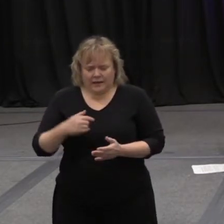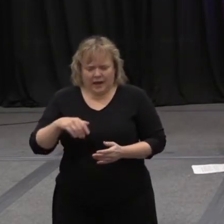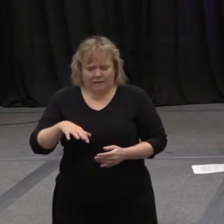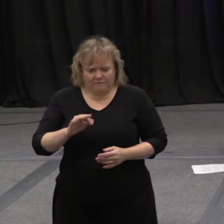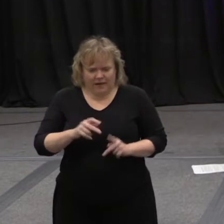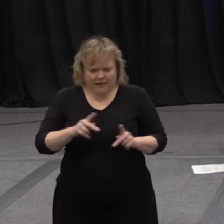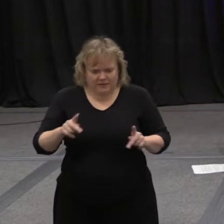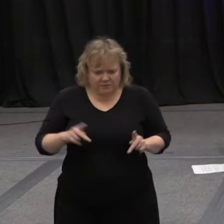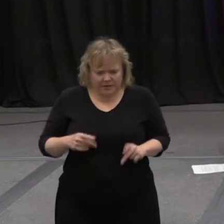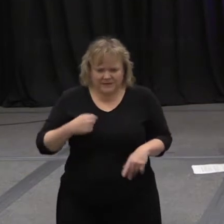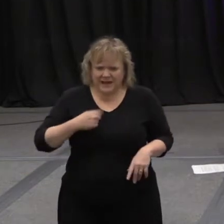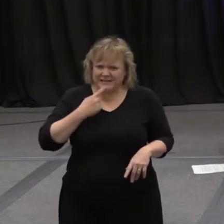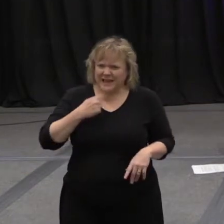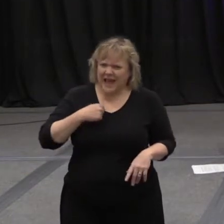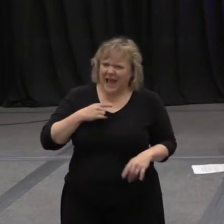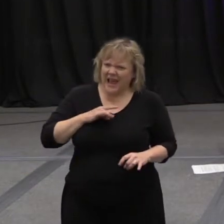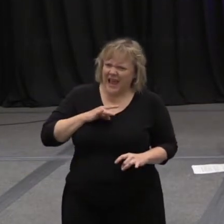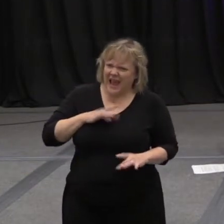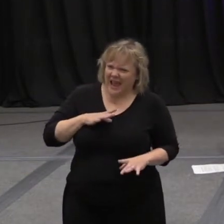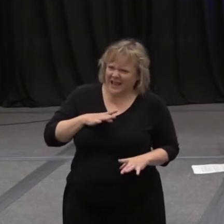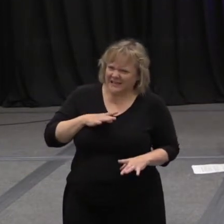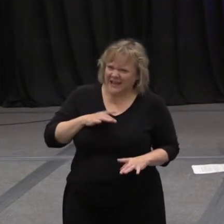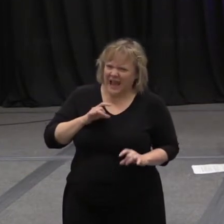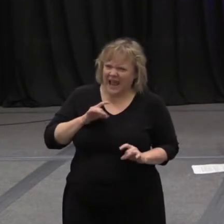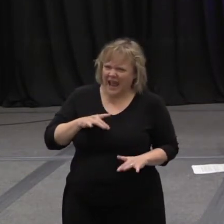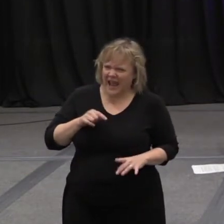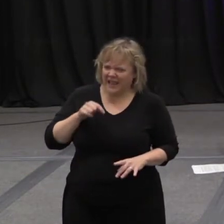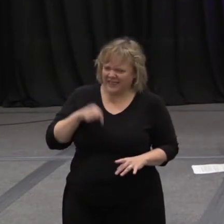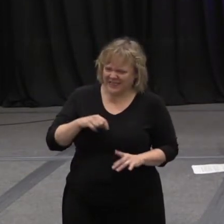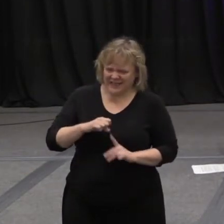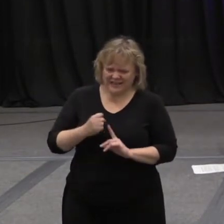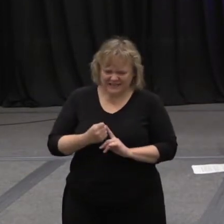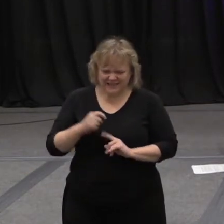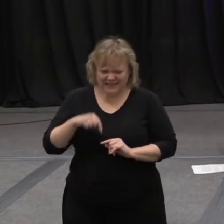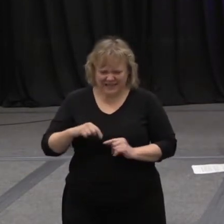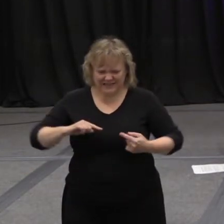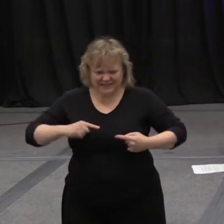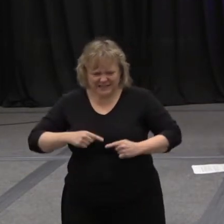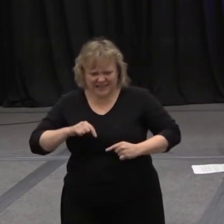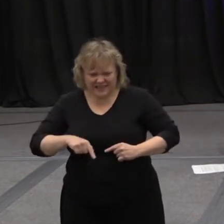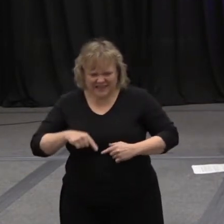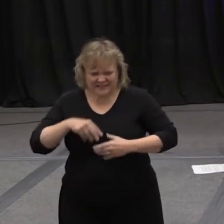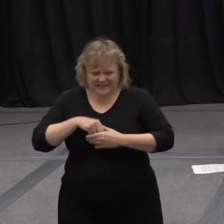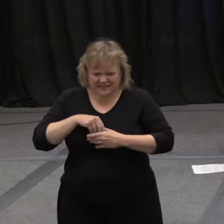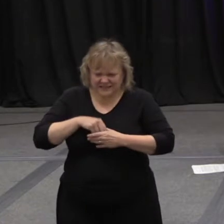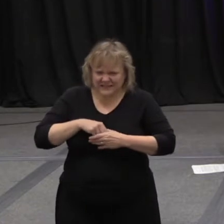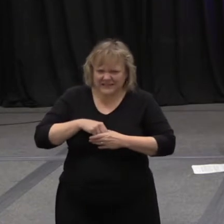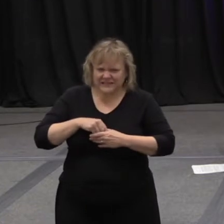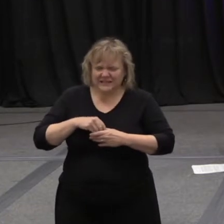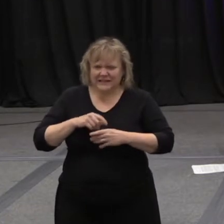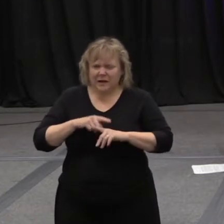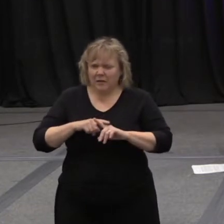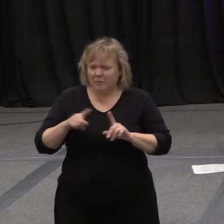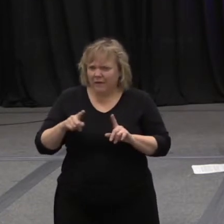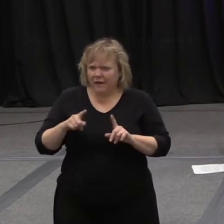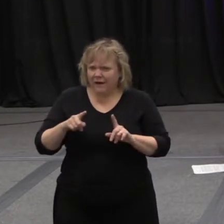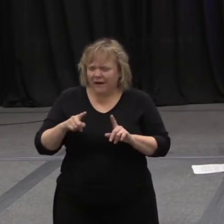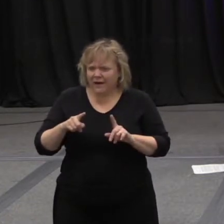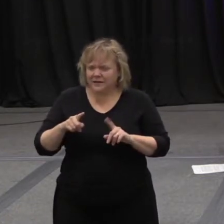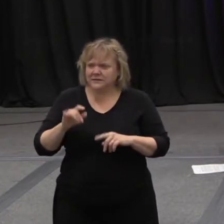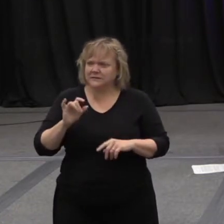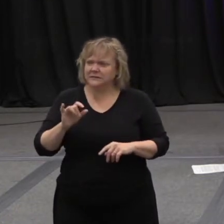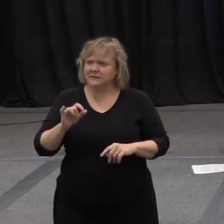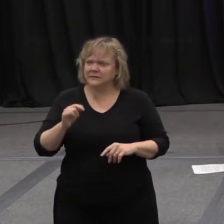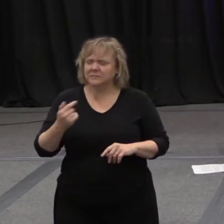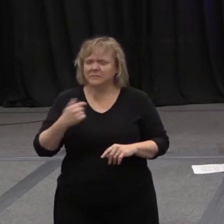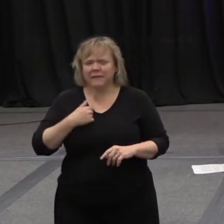I hate being here. Yeah, but you're here. When I recognize that things that I didn't know I was doing, my behavior, my